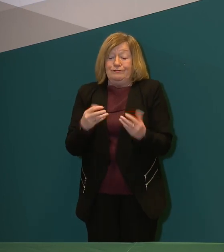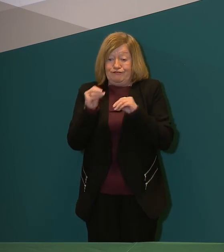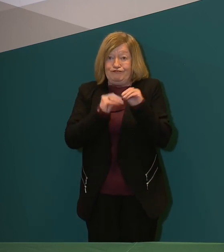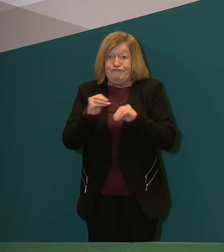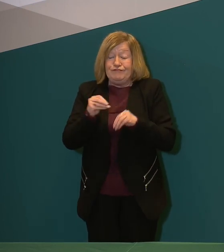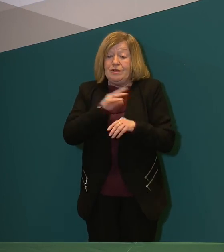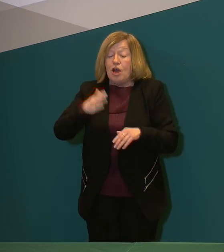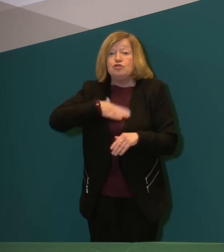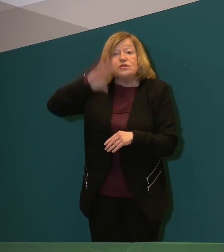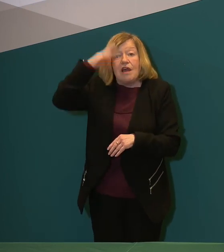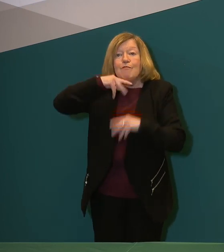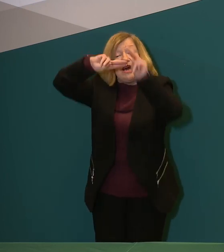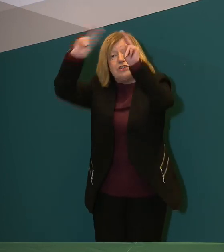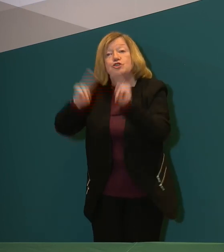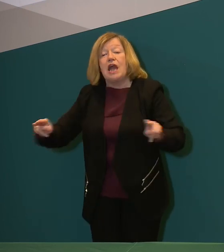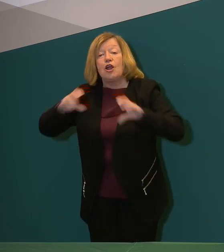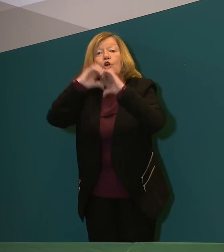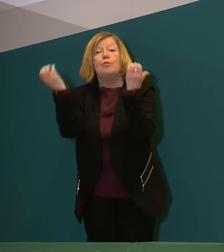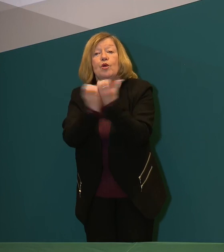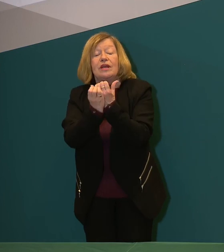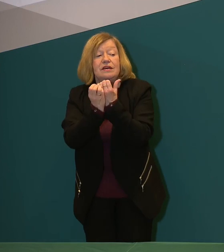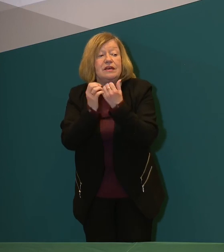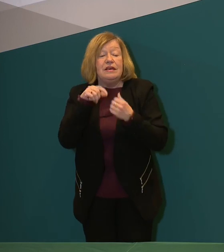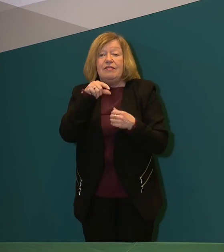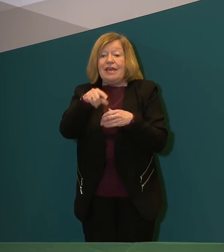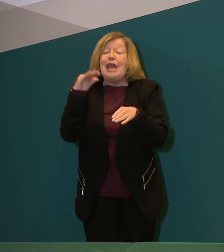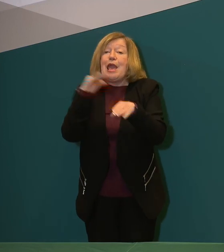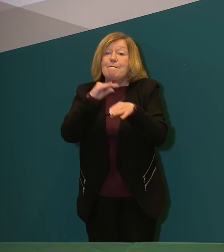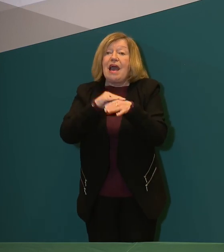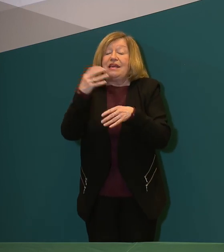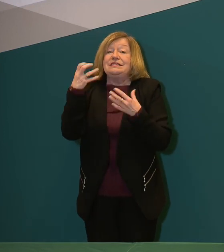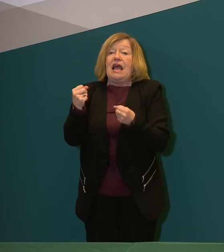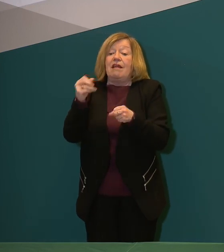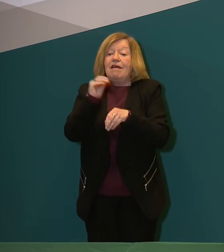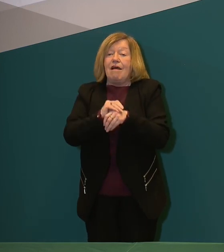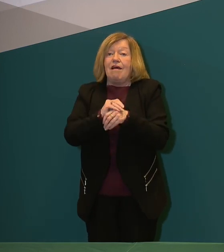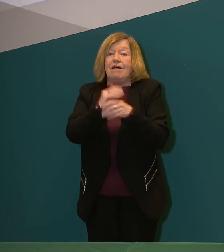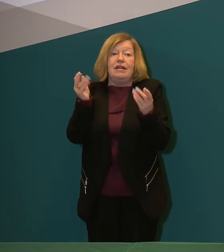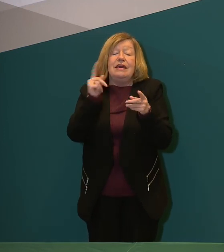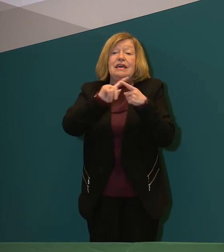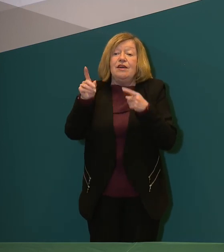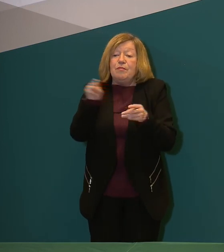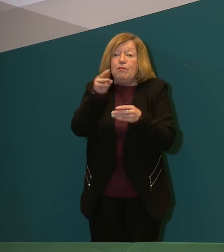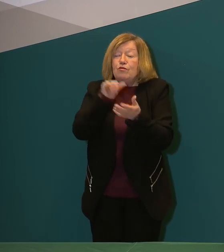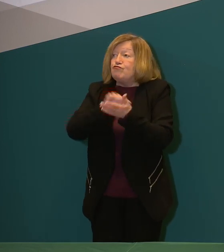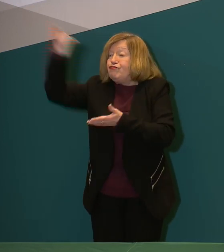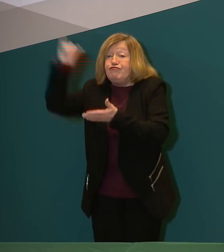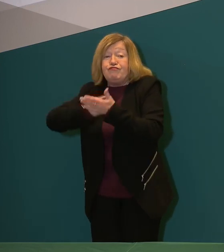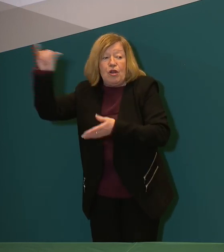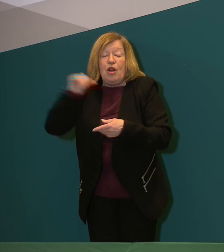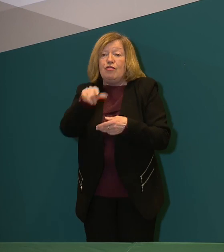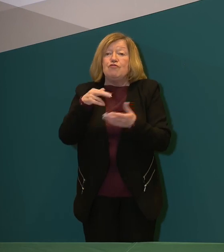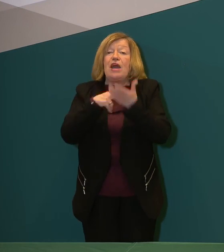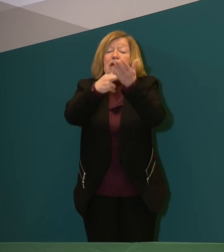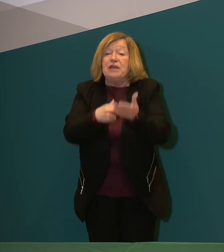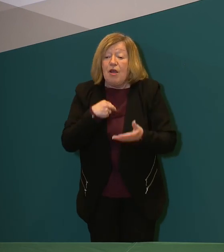not just in Ireland but in the international community, the reality around the impact that has had on commercial travel, the recommendations we've made on